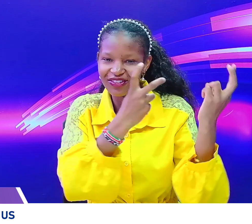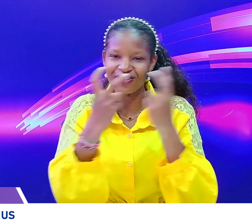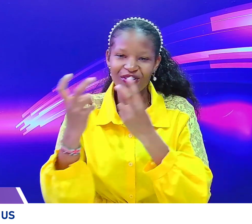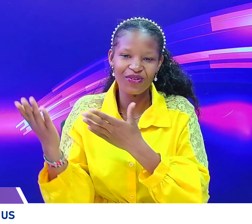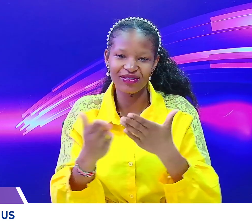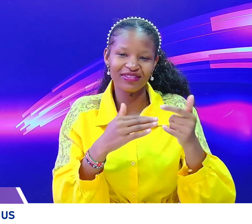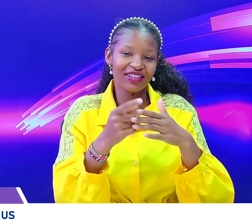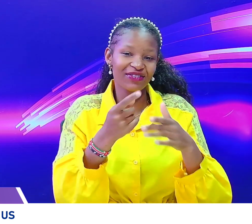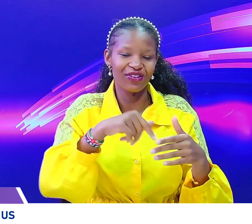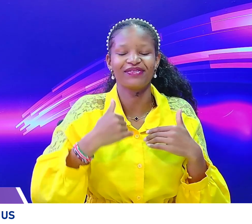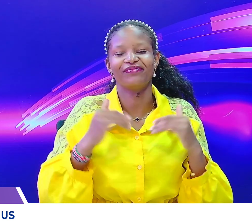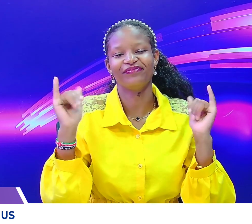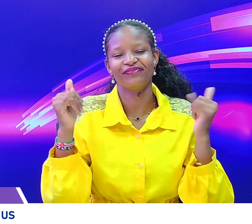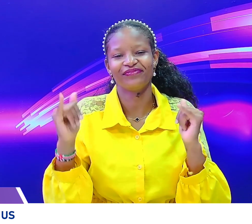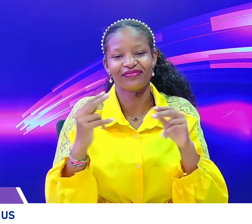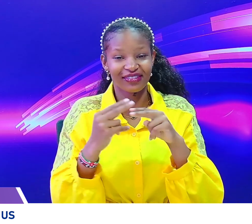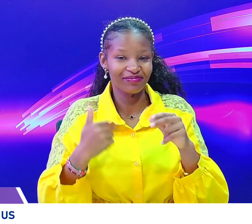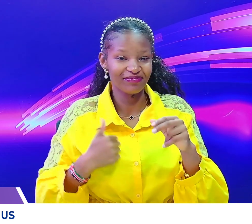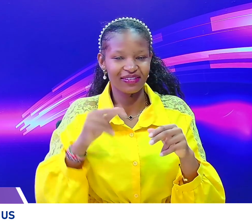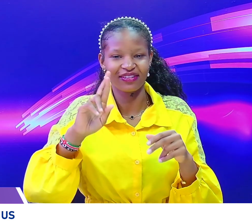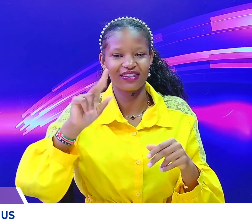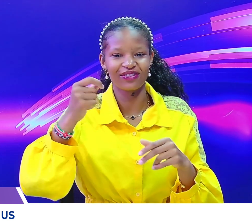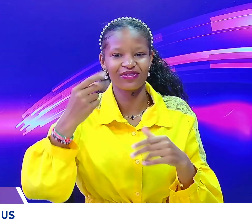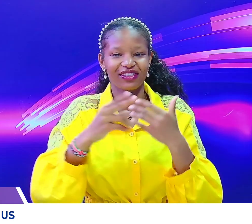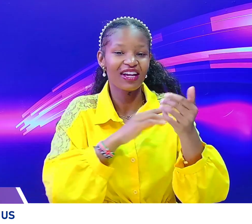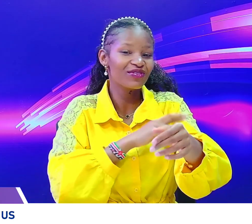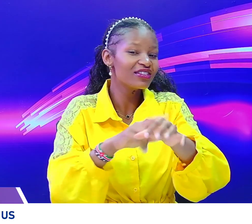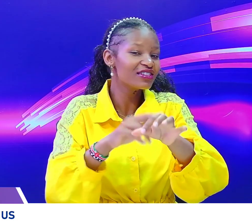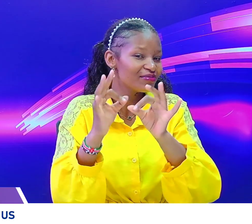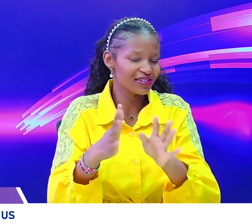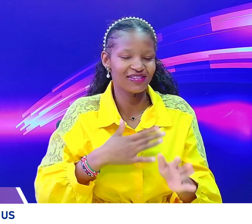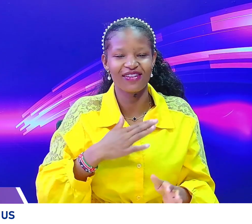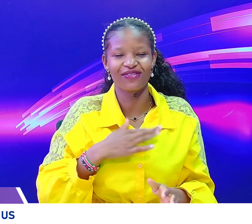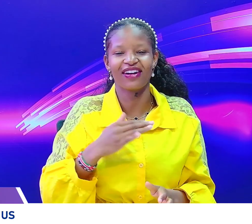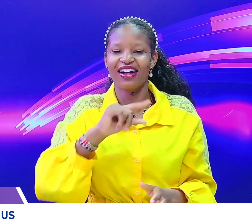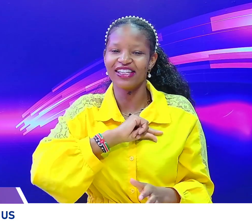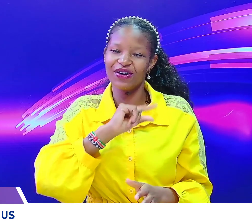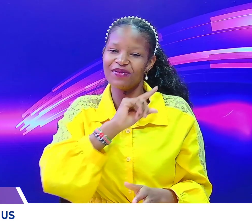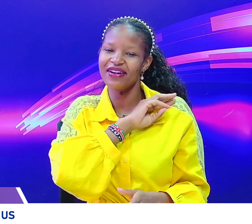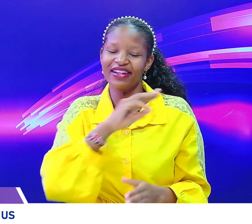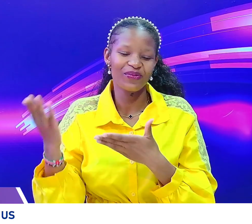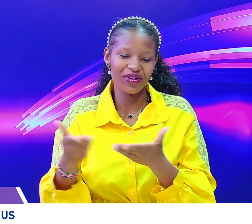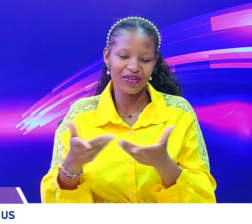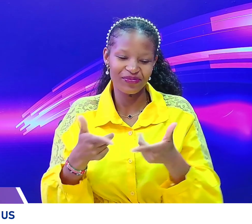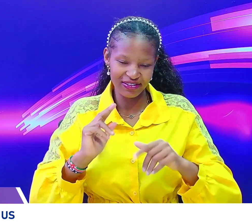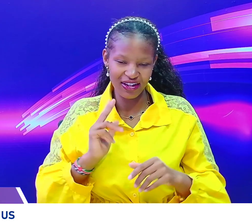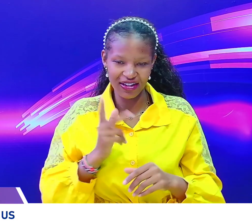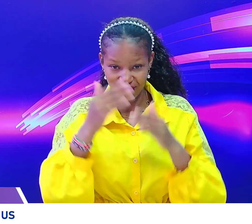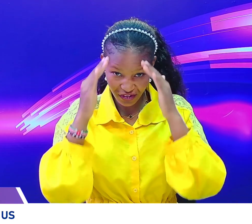Hello viewers, welcome to Science TV, 4 p.m. Brief News. I am your host Ruth Rimo and sign language interpreting. The voicing is Gideon